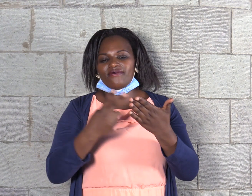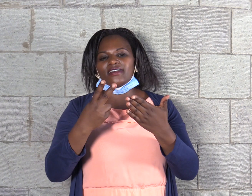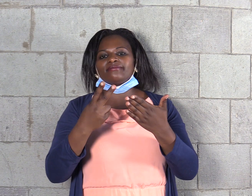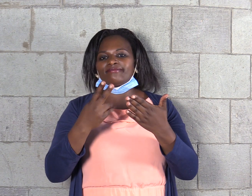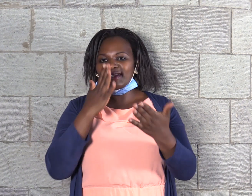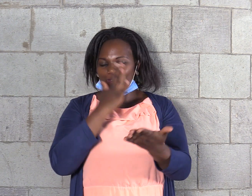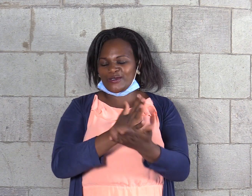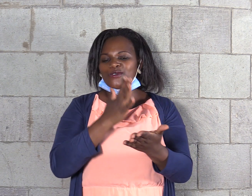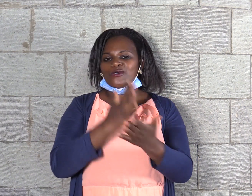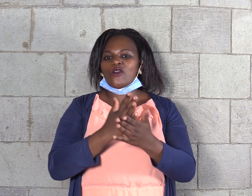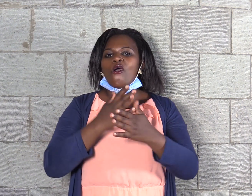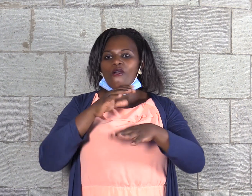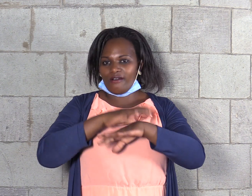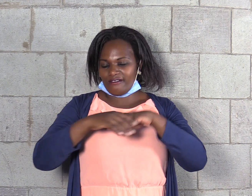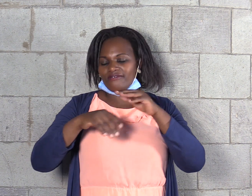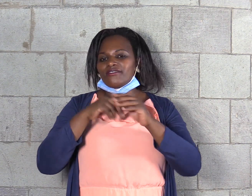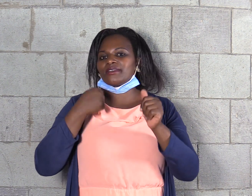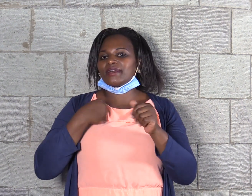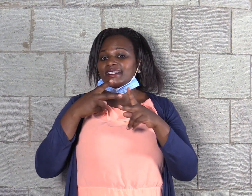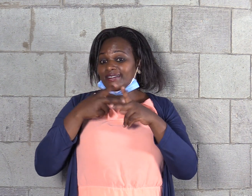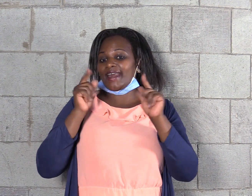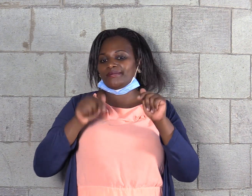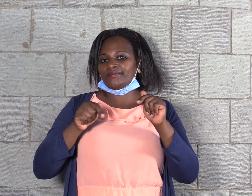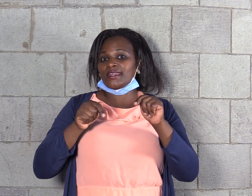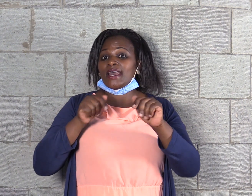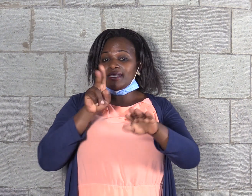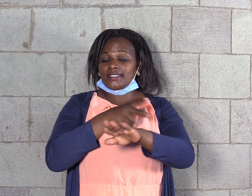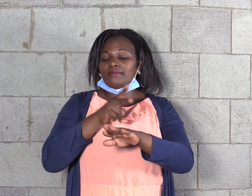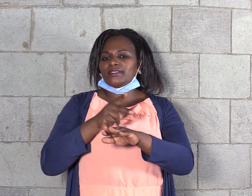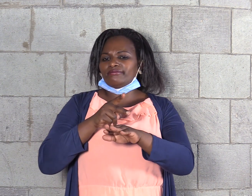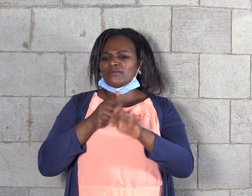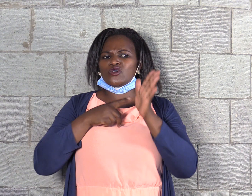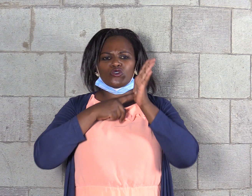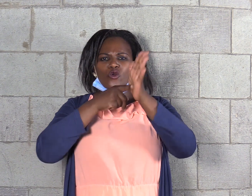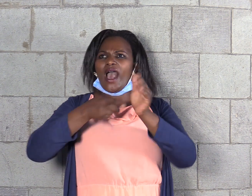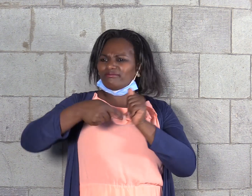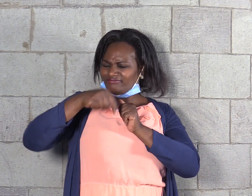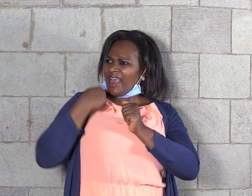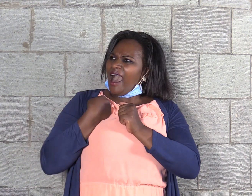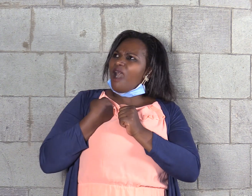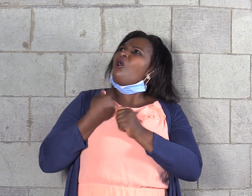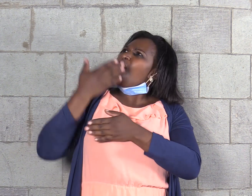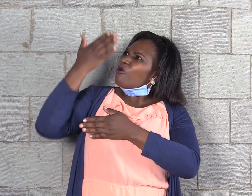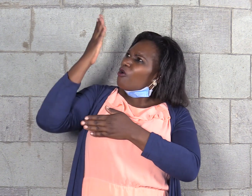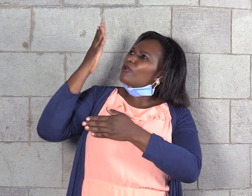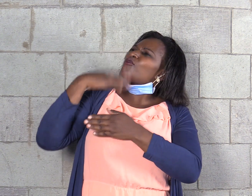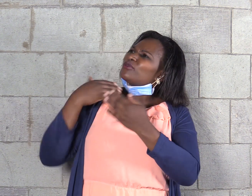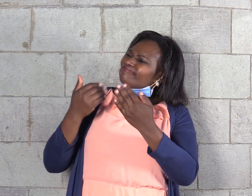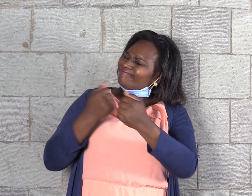comfort. And to start with, Psalms give us a good picture of a God who cares for his people, a God